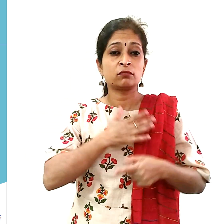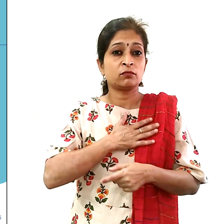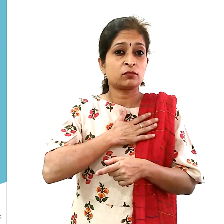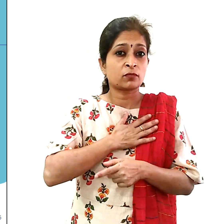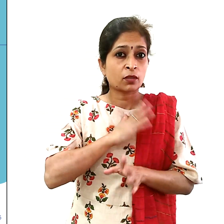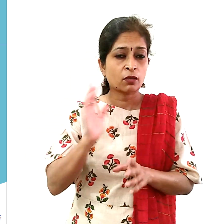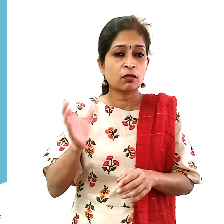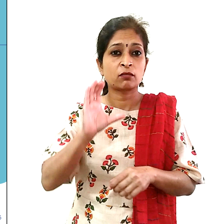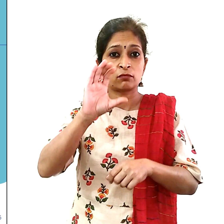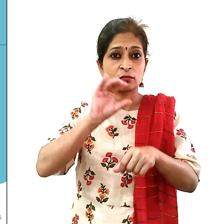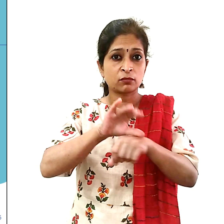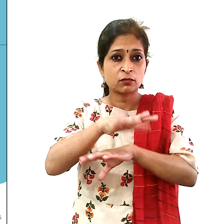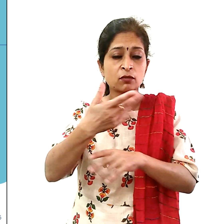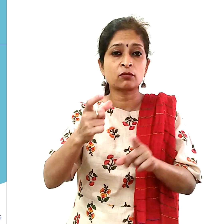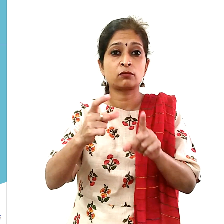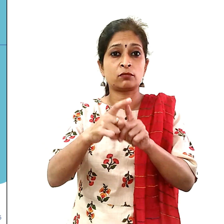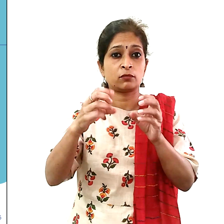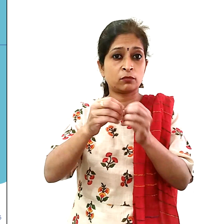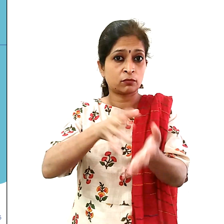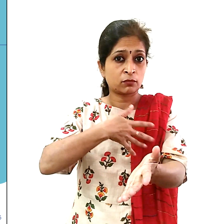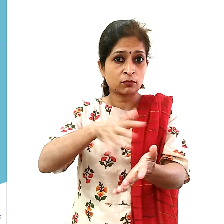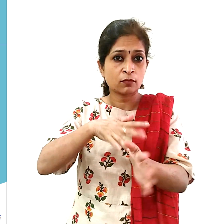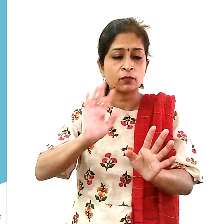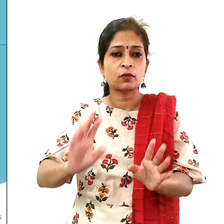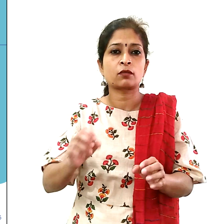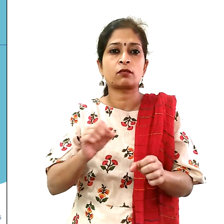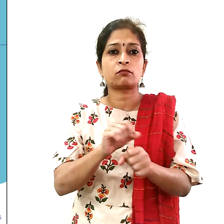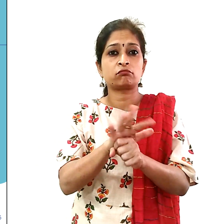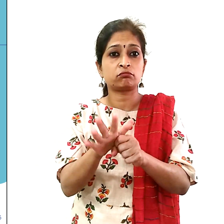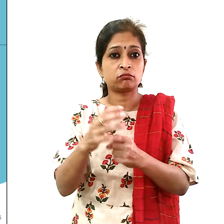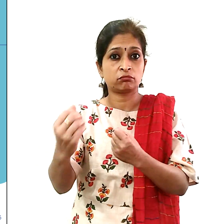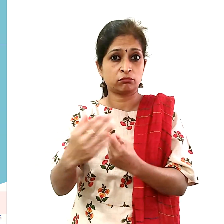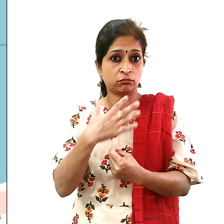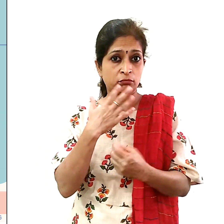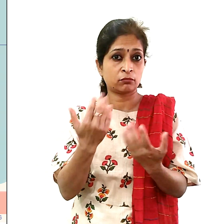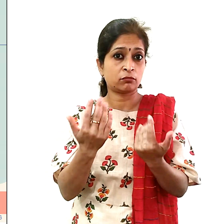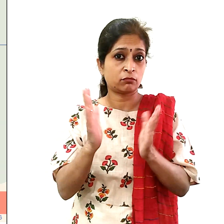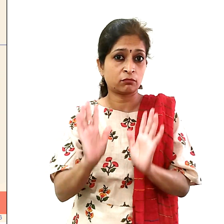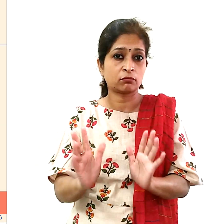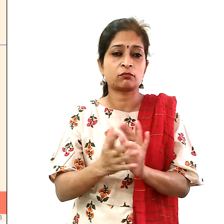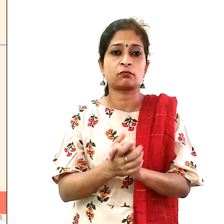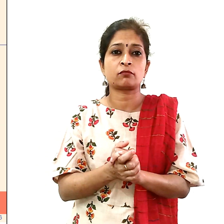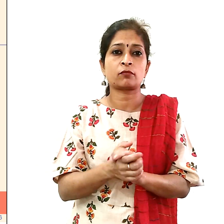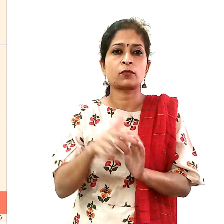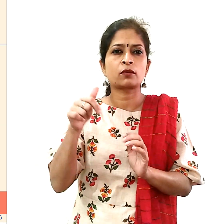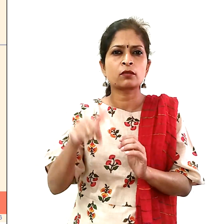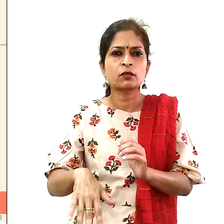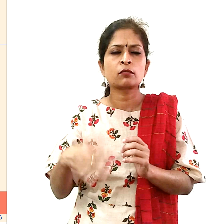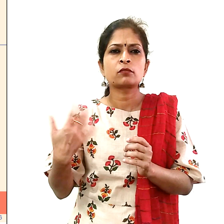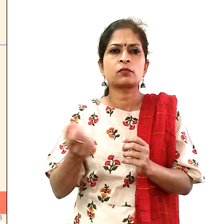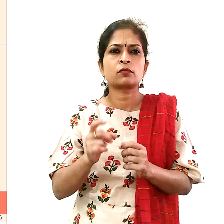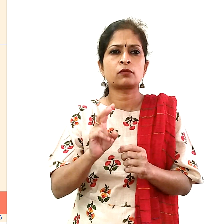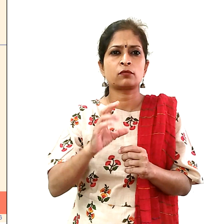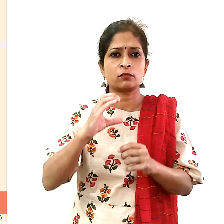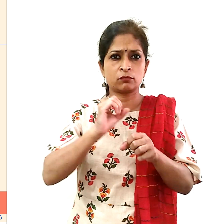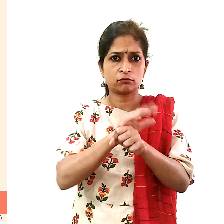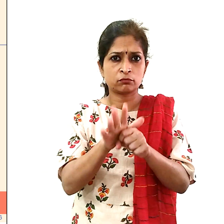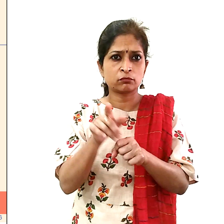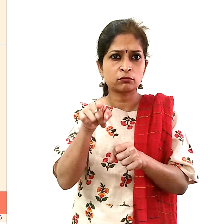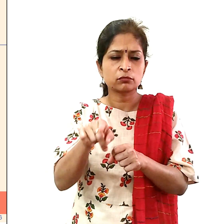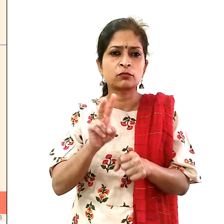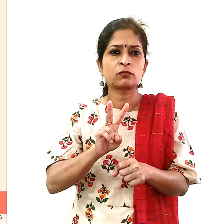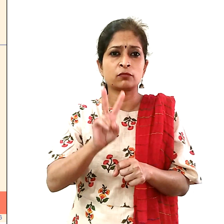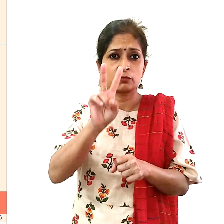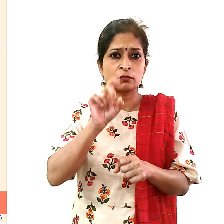lung disease, cancer or diabetes are at a high risk to develop serious illness. How long does the